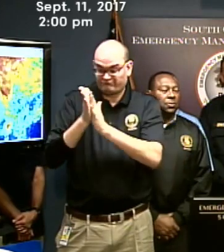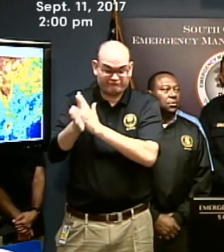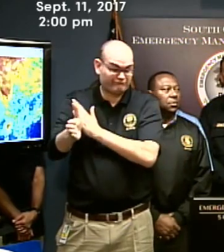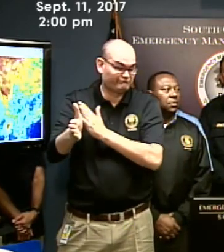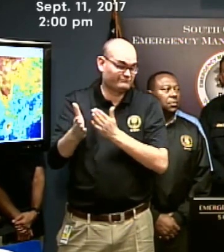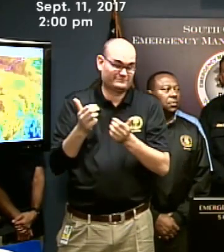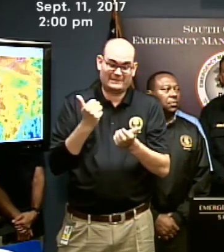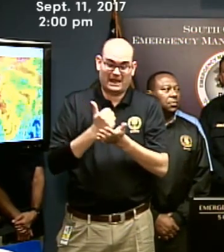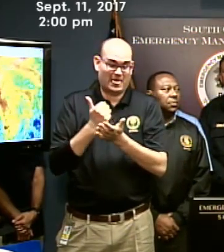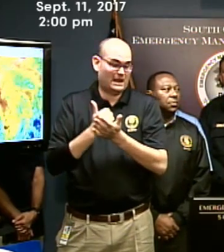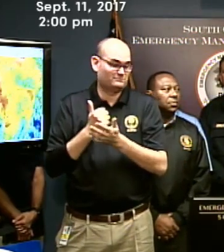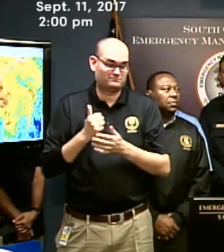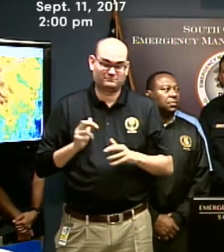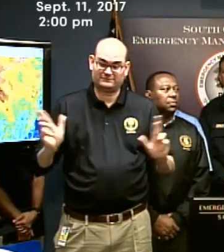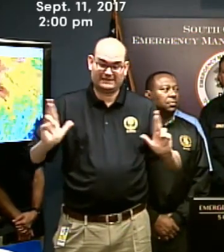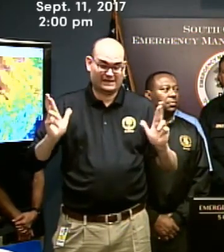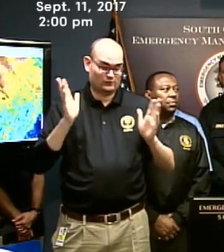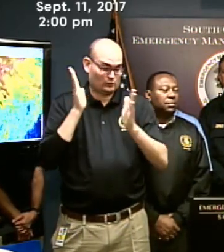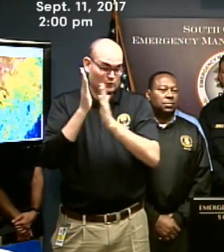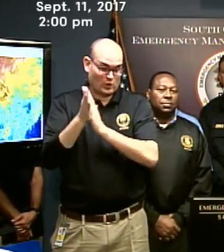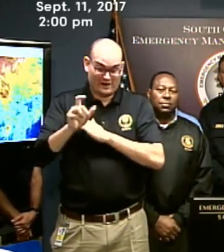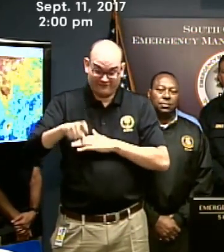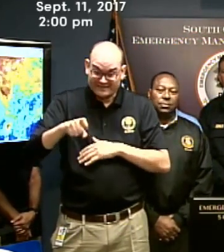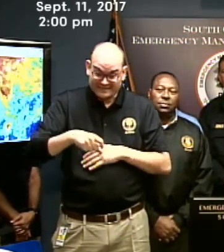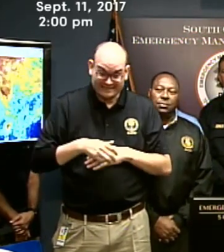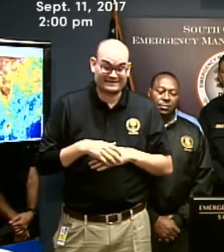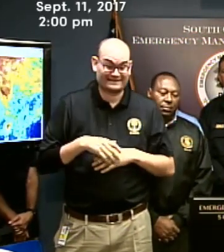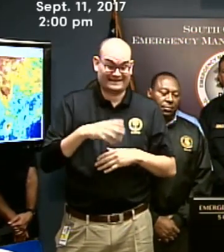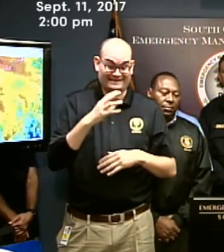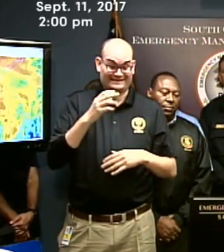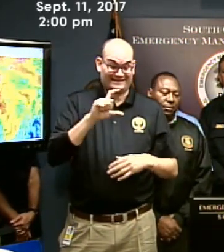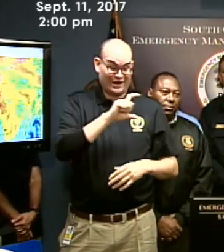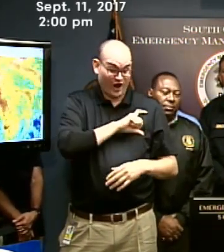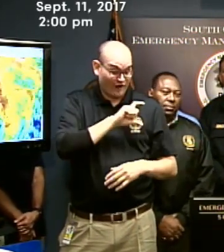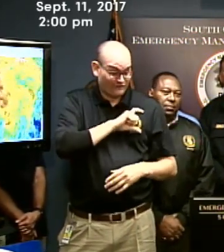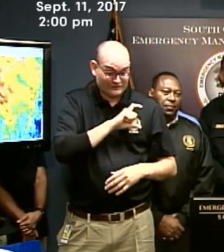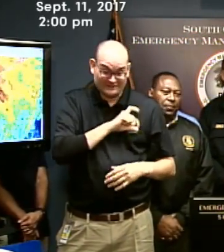primed and ready to go, and of course with law enforcement, they're operating right now.